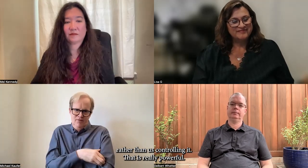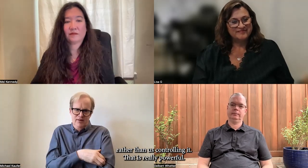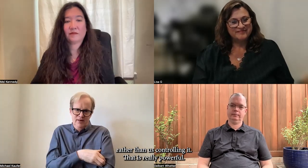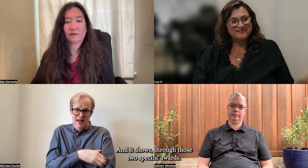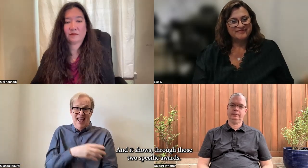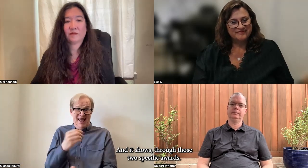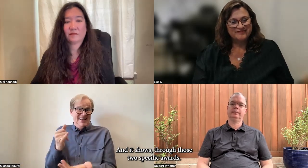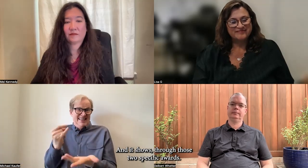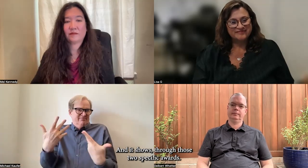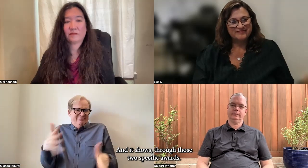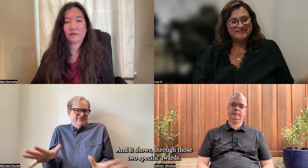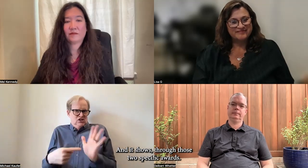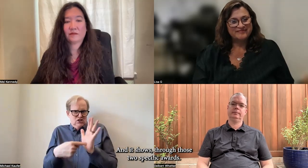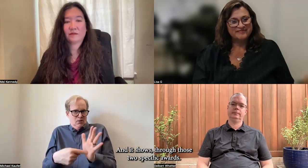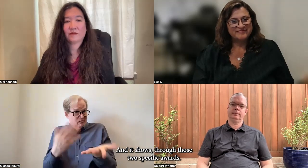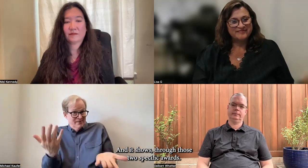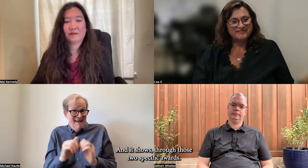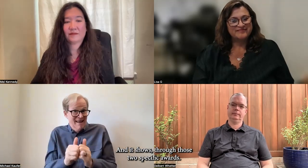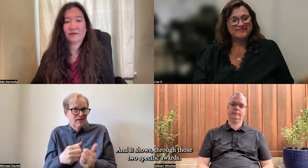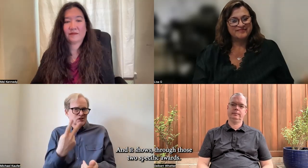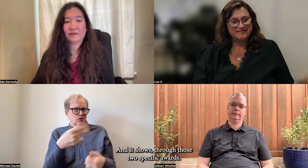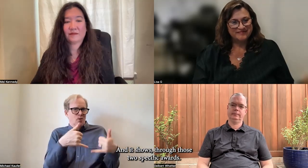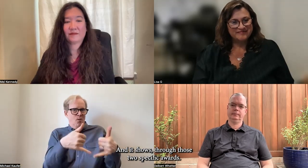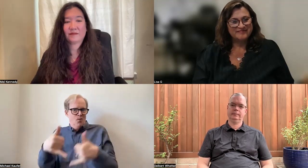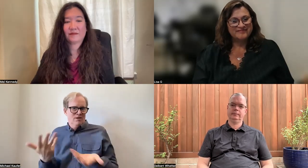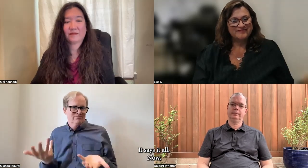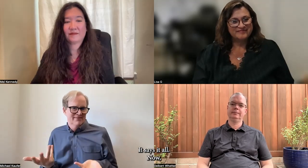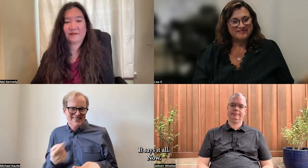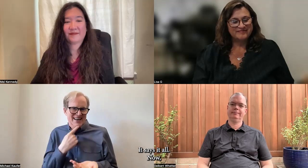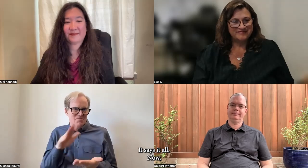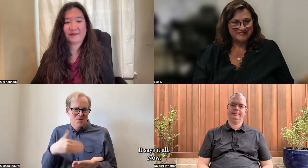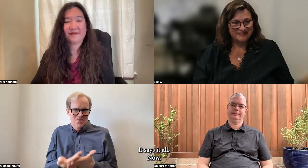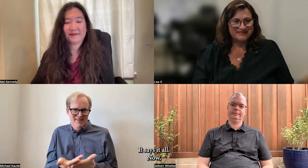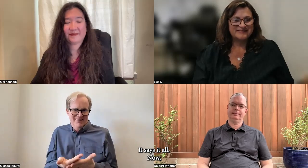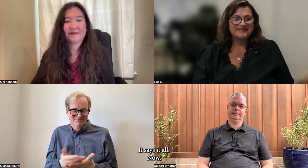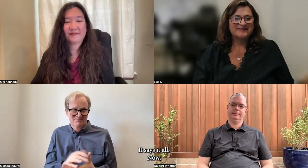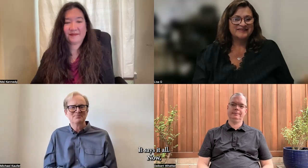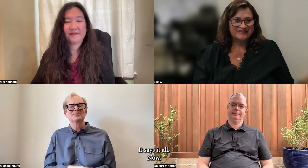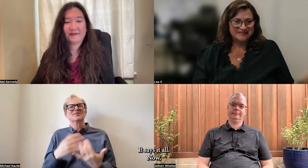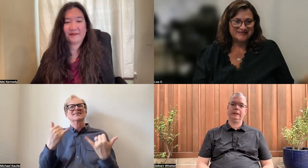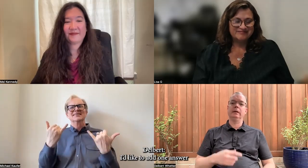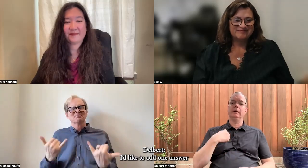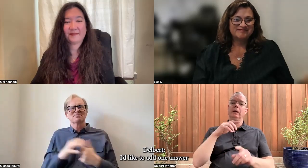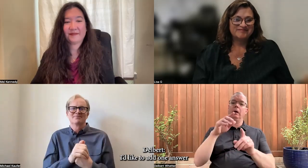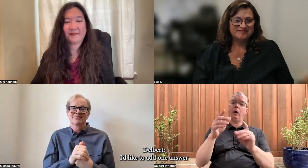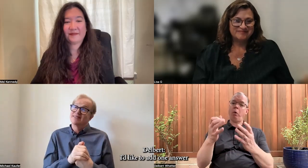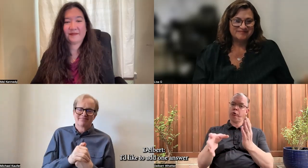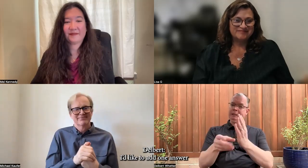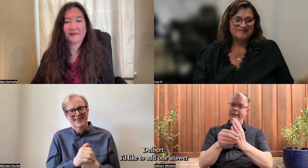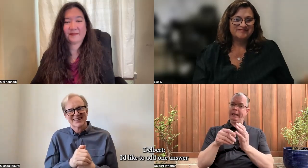powerful. And it shows through those two specific awards. It says it all. Now, I'd like to add one